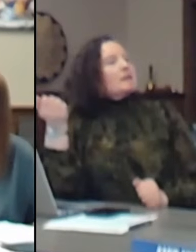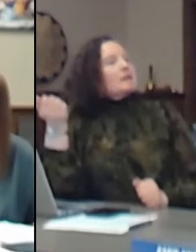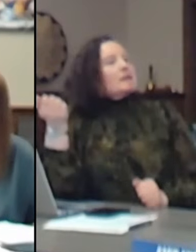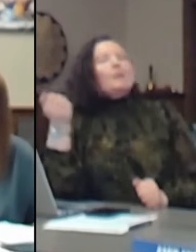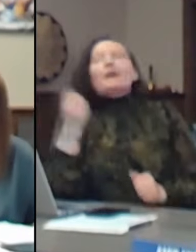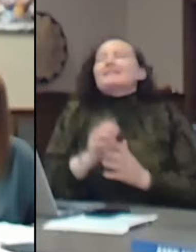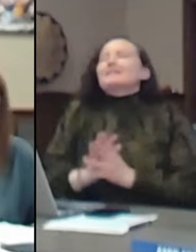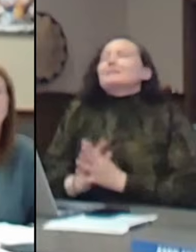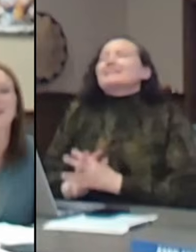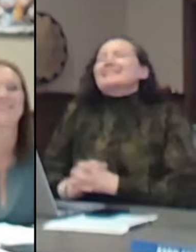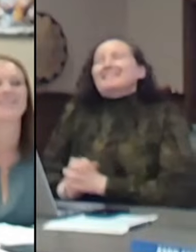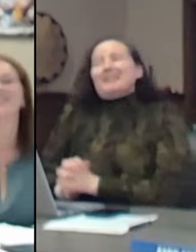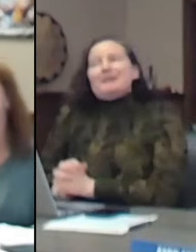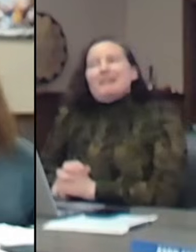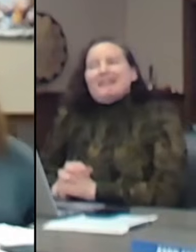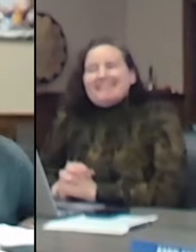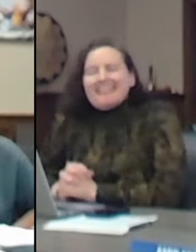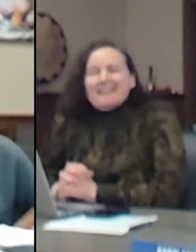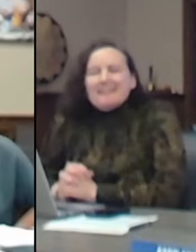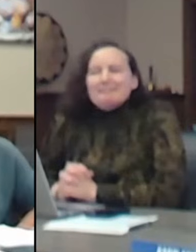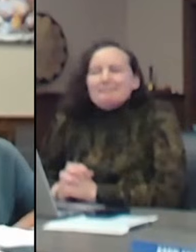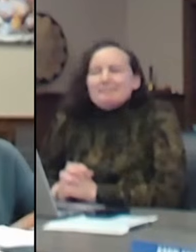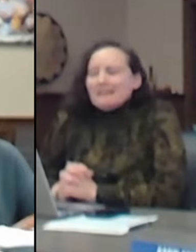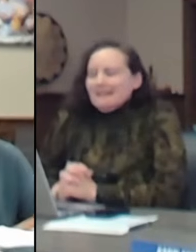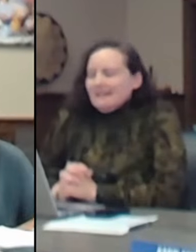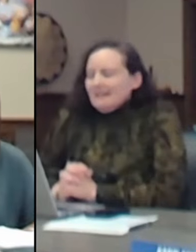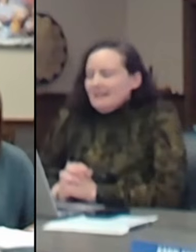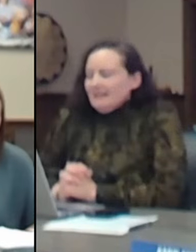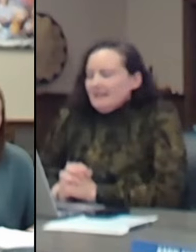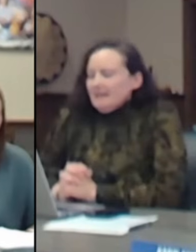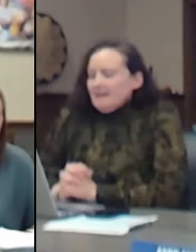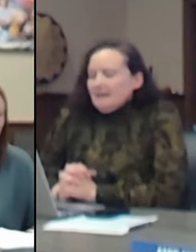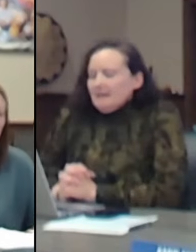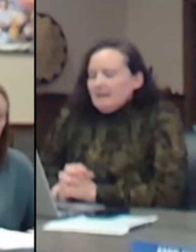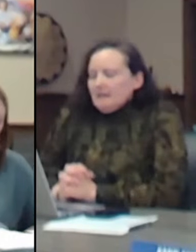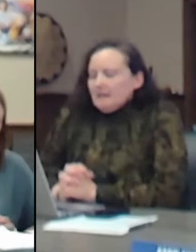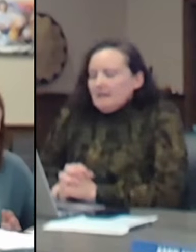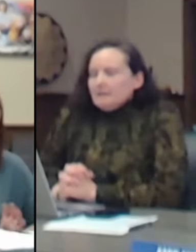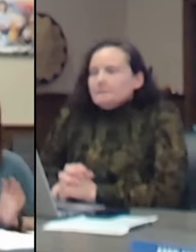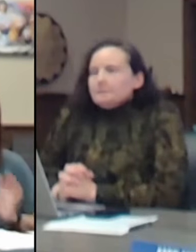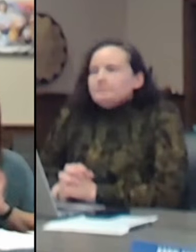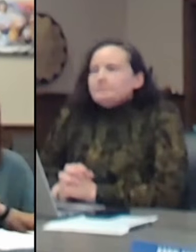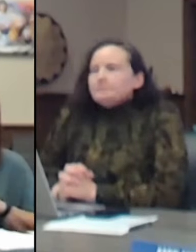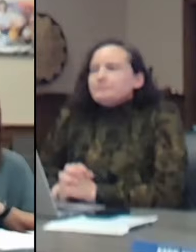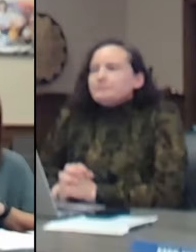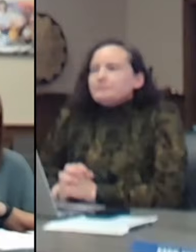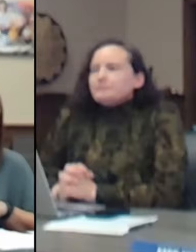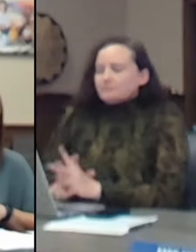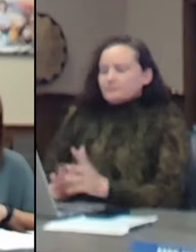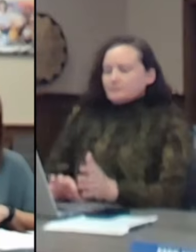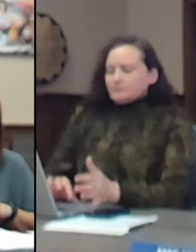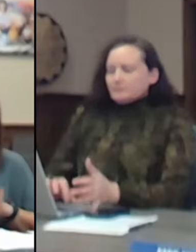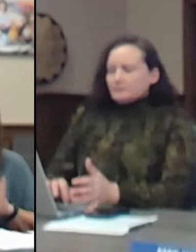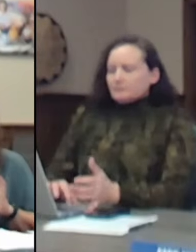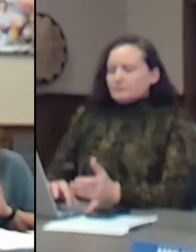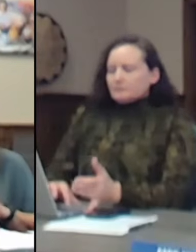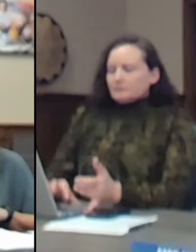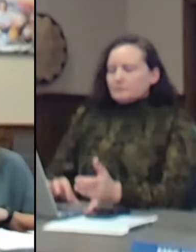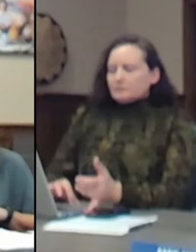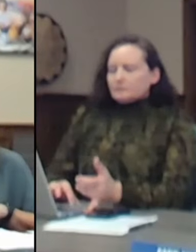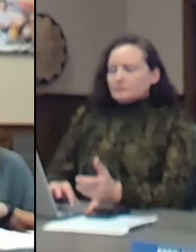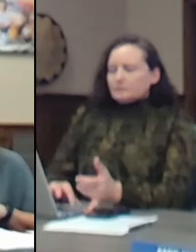trigger? No, okay, oh, sorry, thank you. I'll keep it short. So